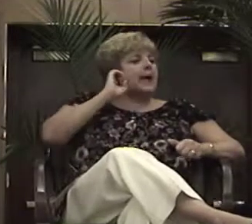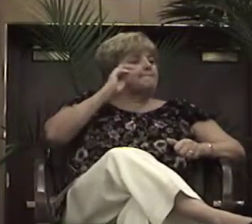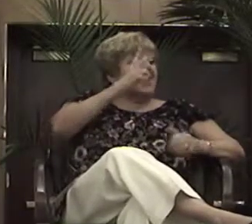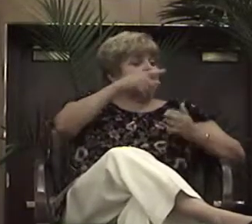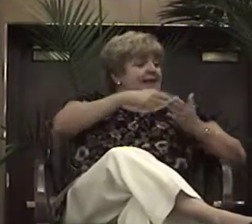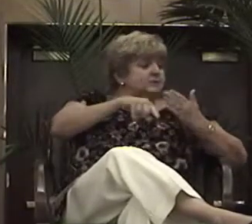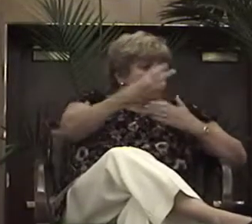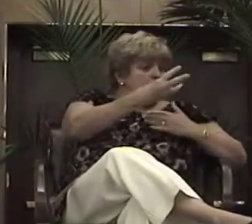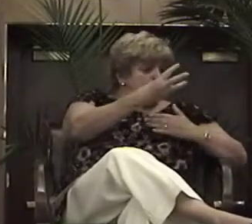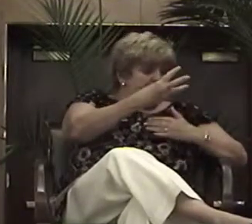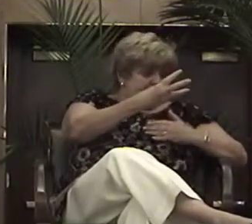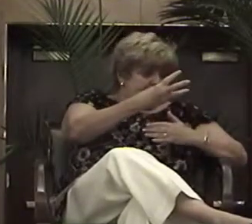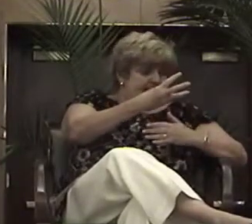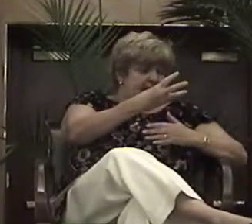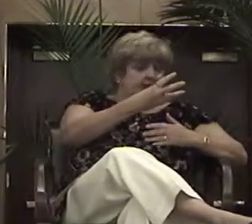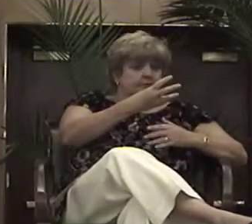remember, 2 moose is all we can get out of here